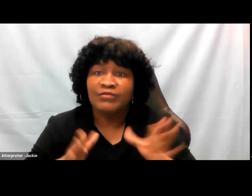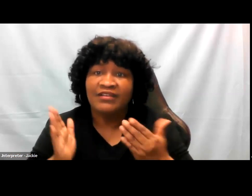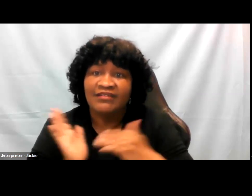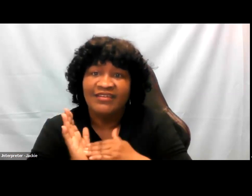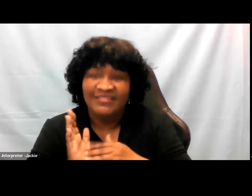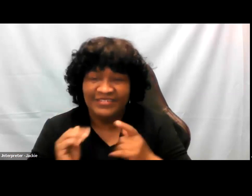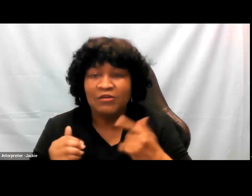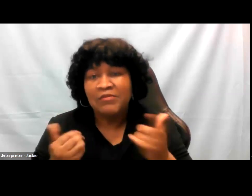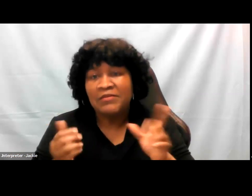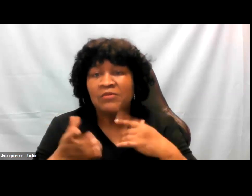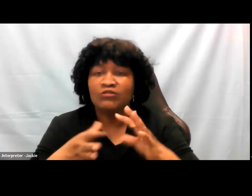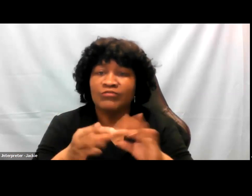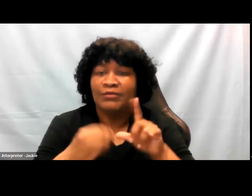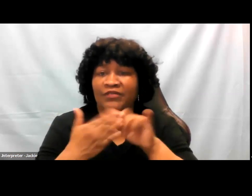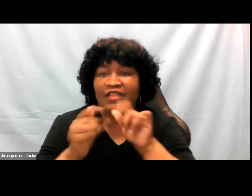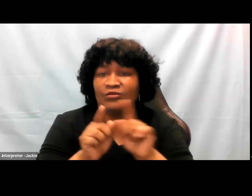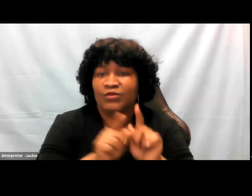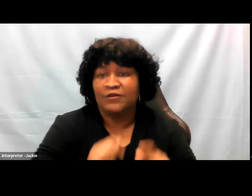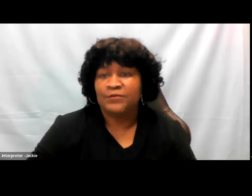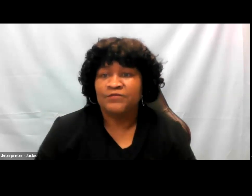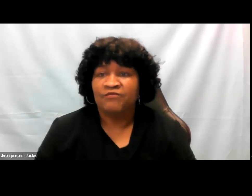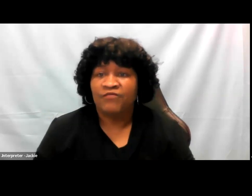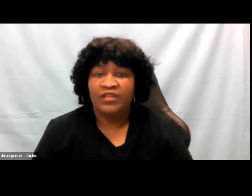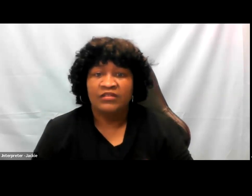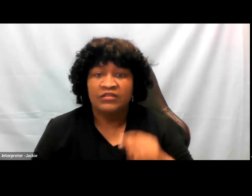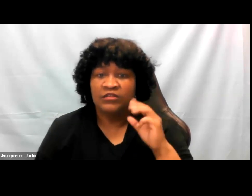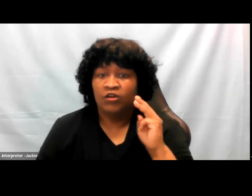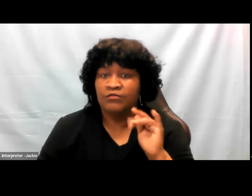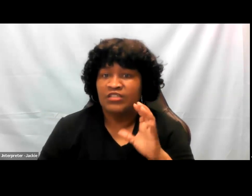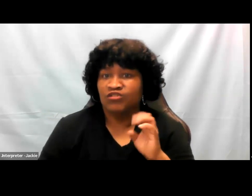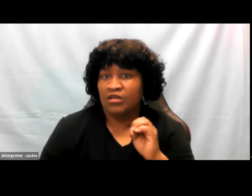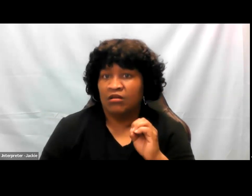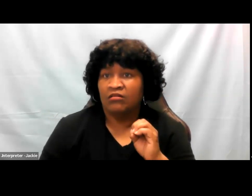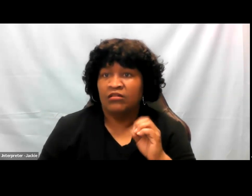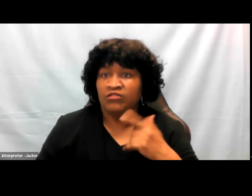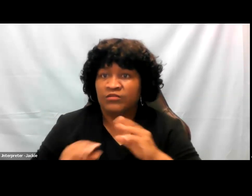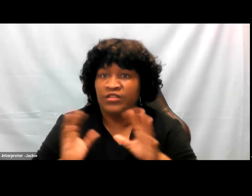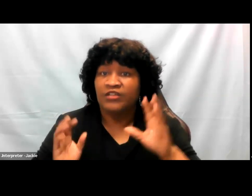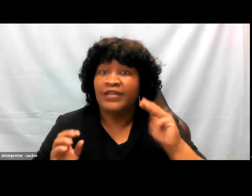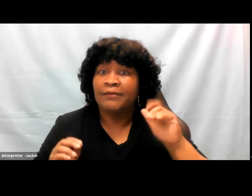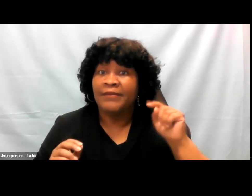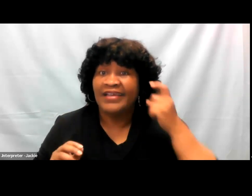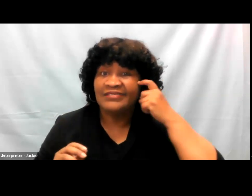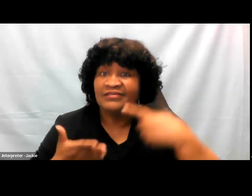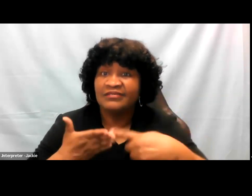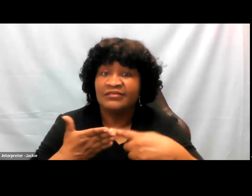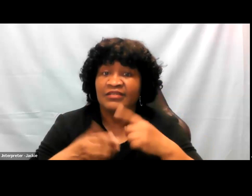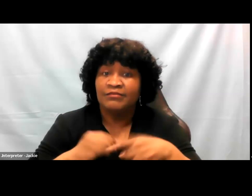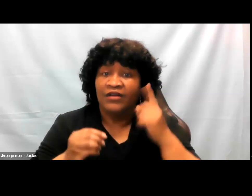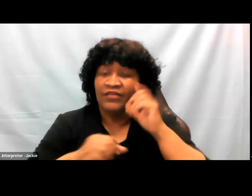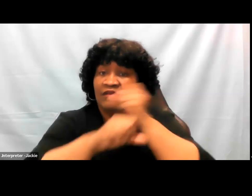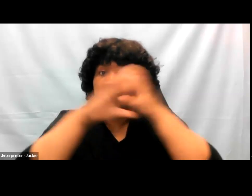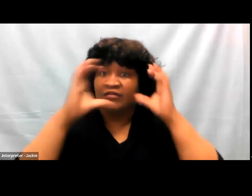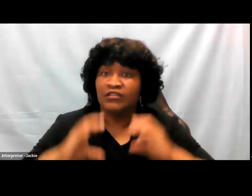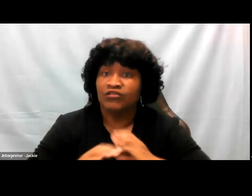may want to capture that as well. Michelle, just to be clear, so on that slide where Matt walked everyone through the ideal